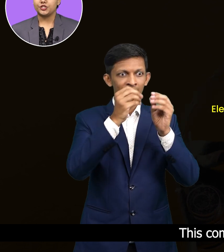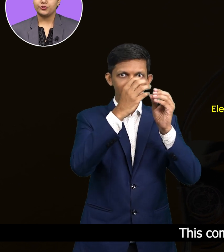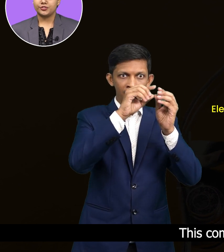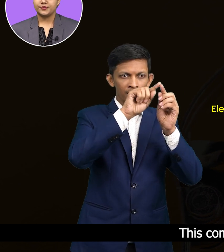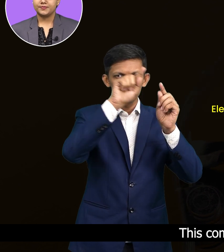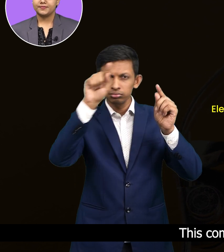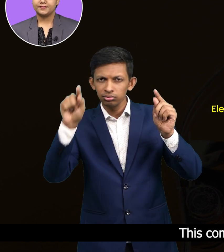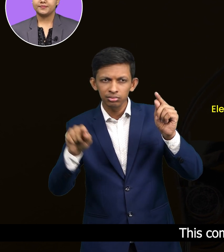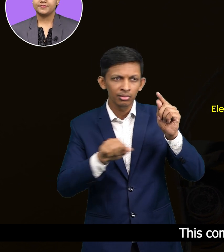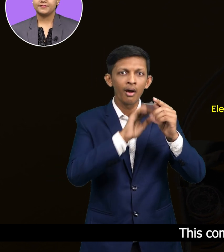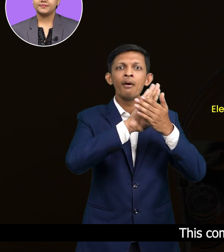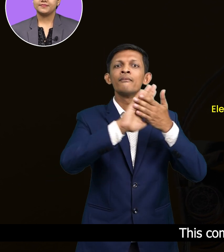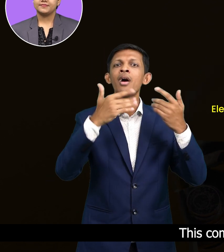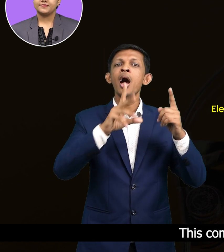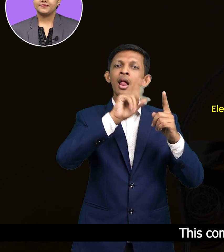the circuit.